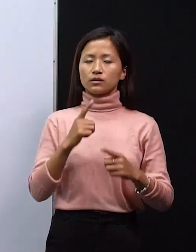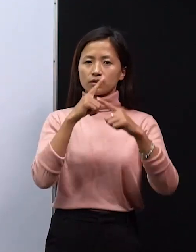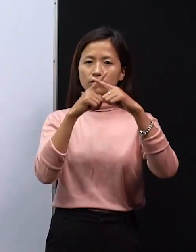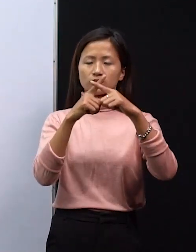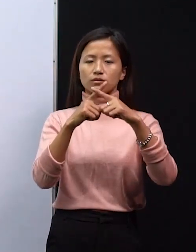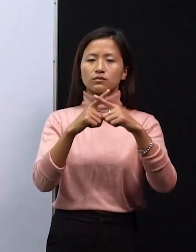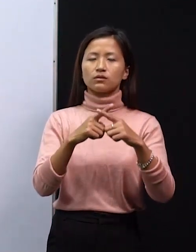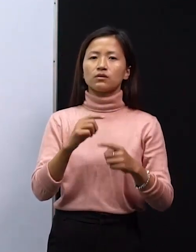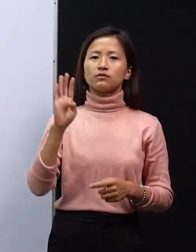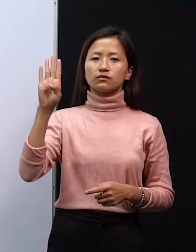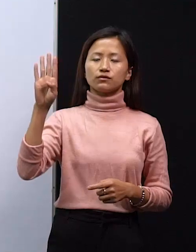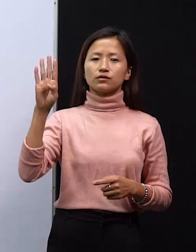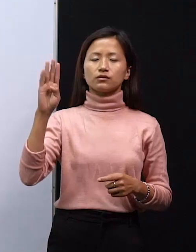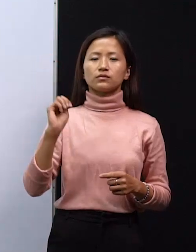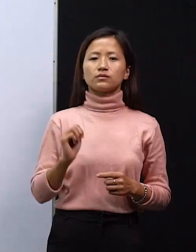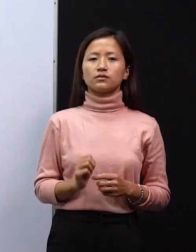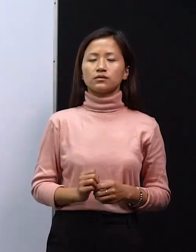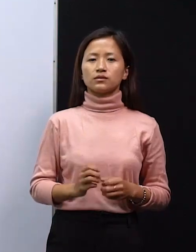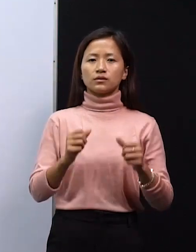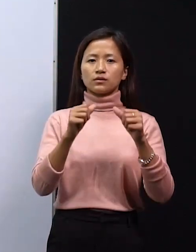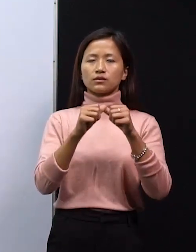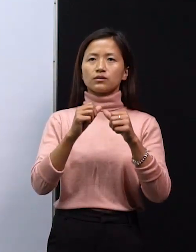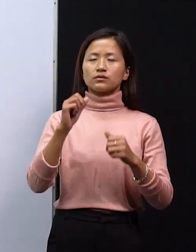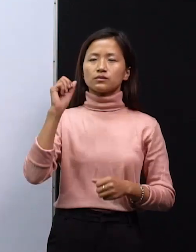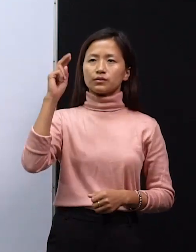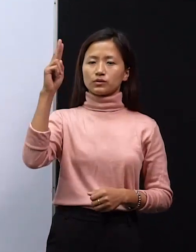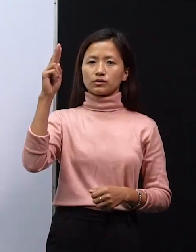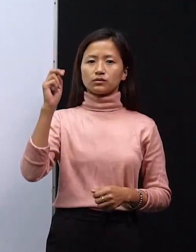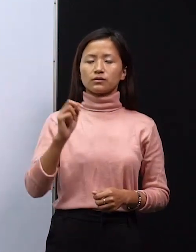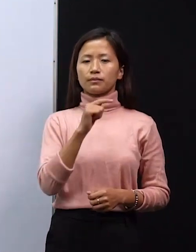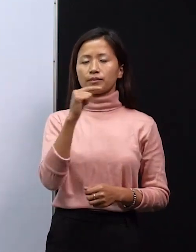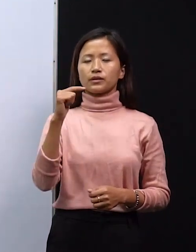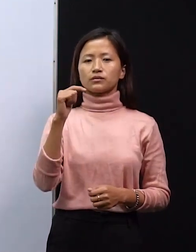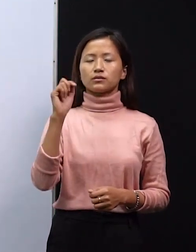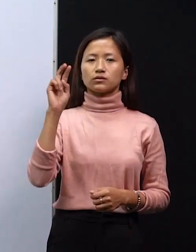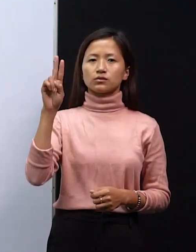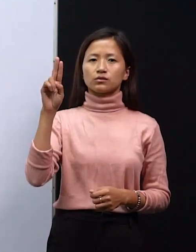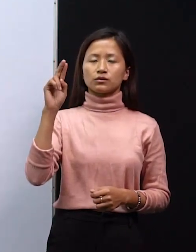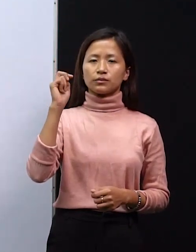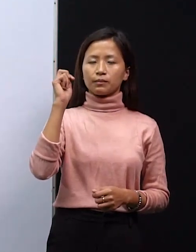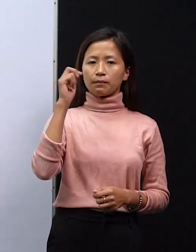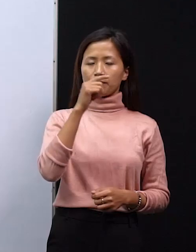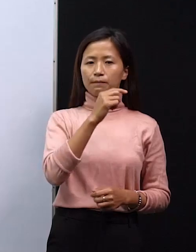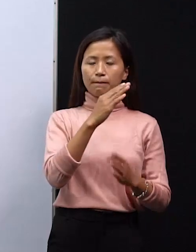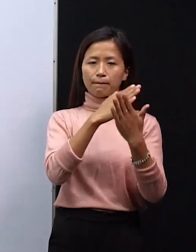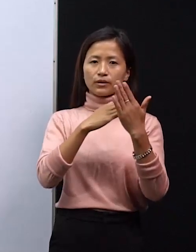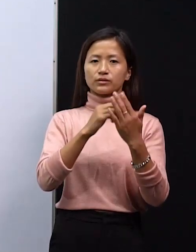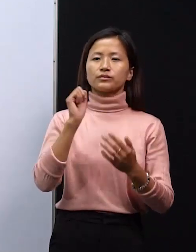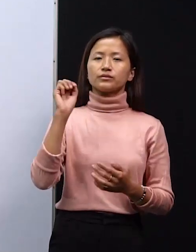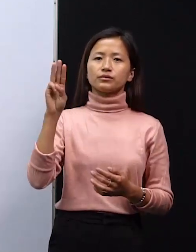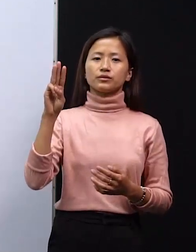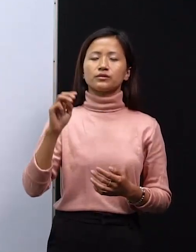into 4 a to the power 2 minus 2 by 3b to the power